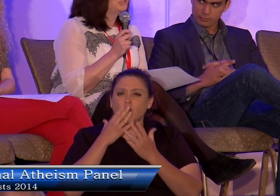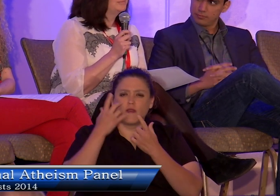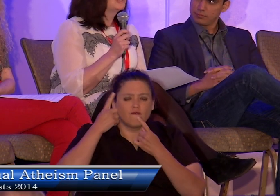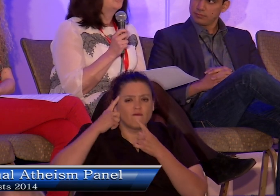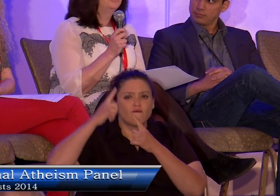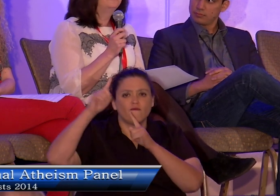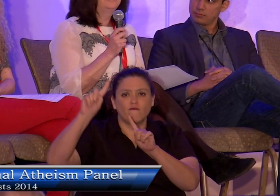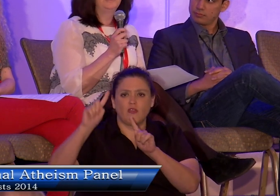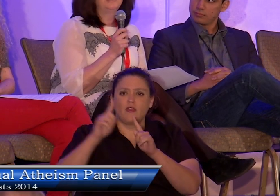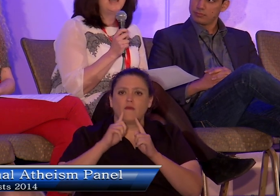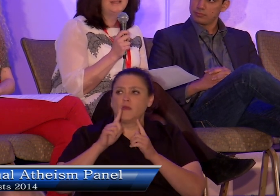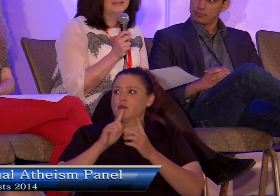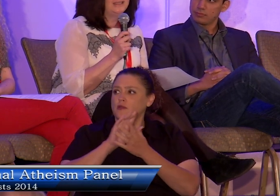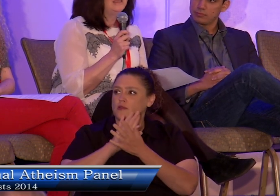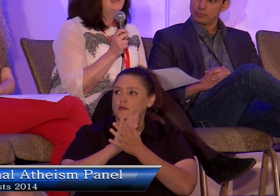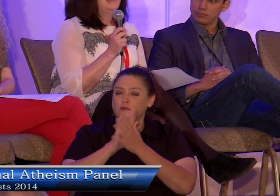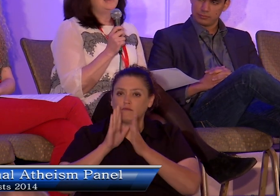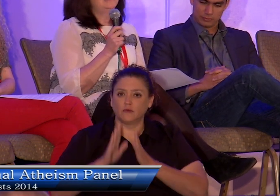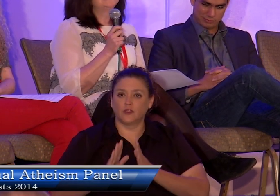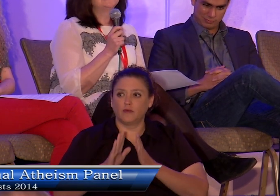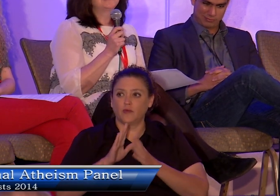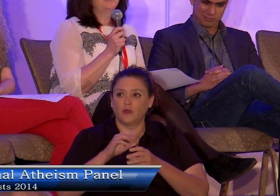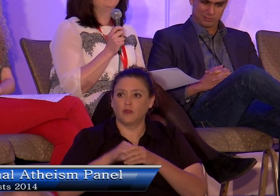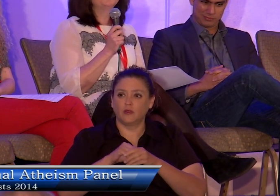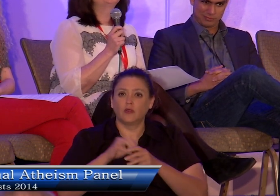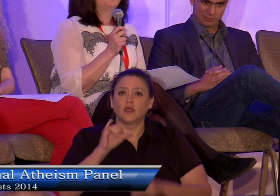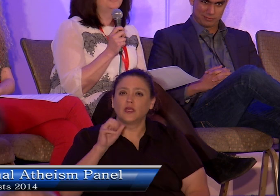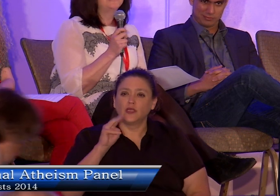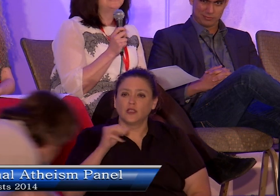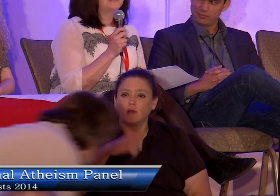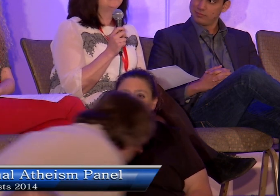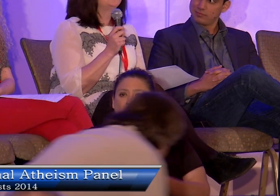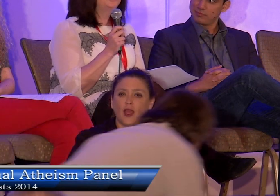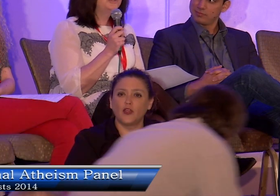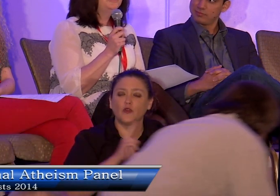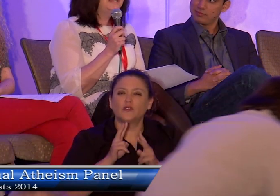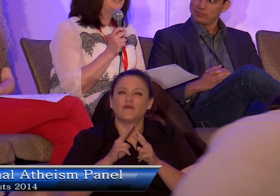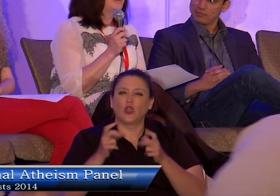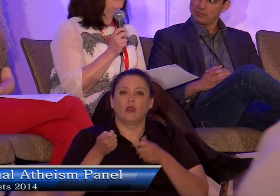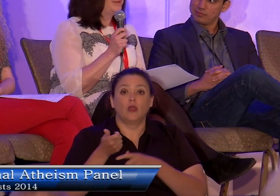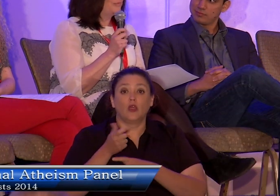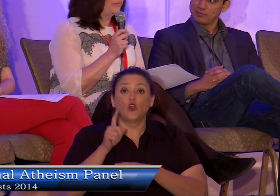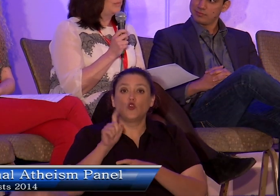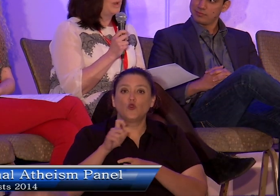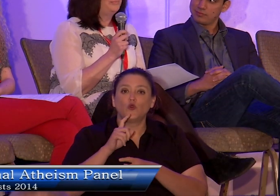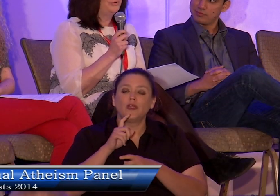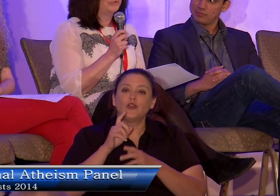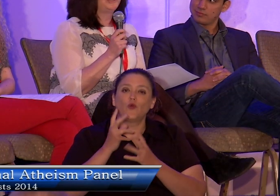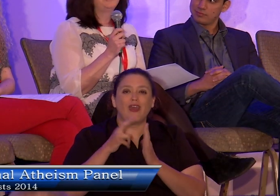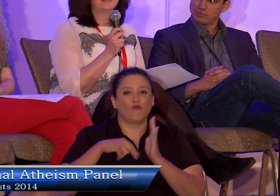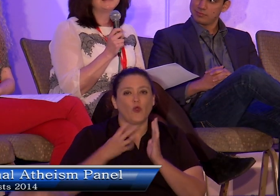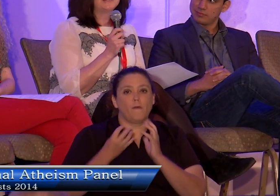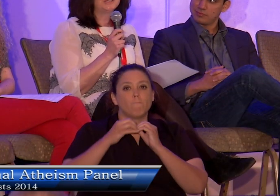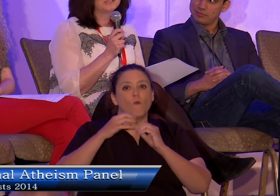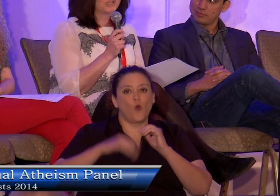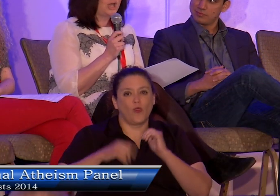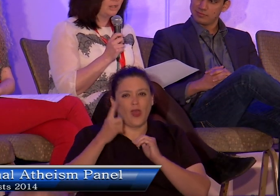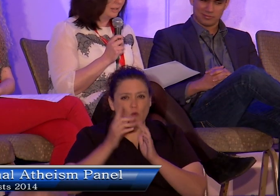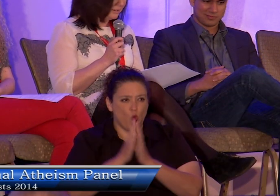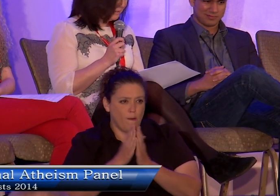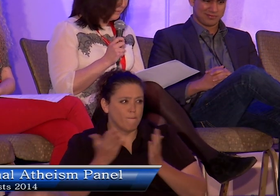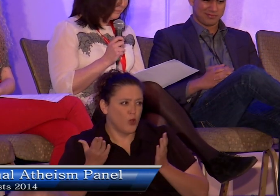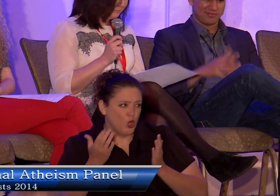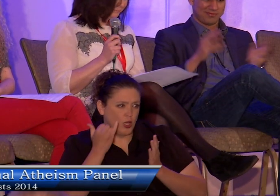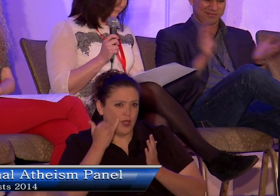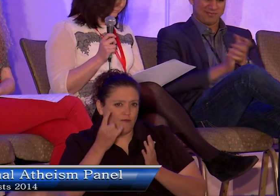use the term scholar very lightly. As Richard Dawkins says, you do need to have read more than one book to be considered a